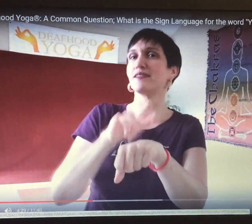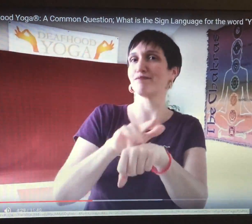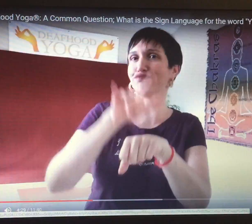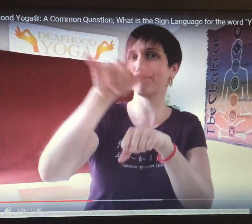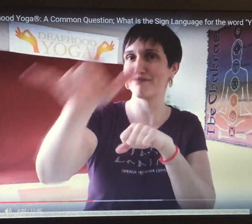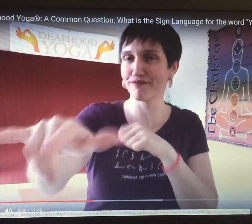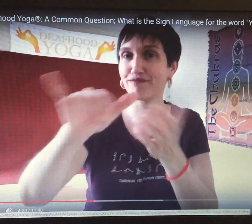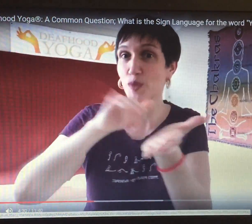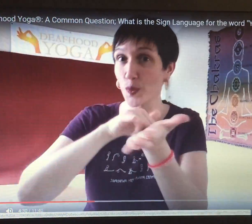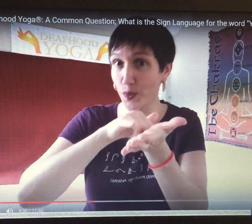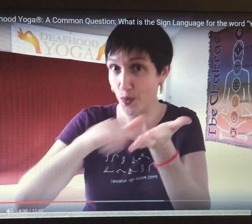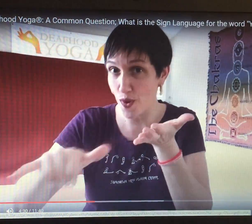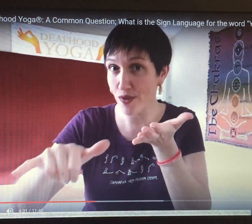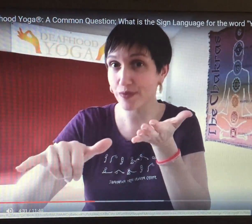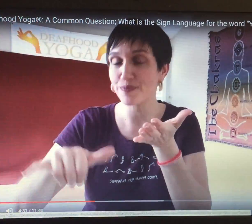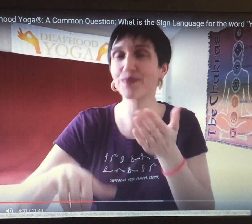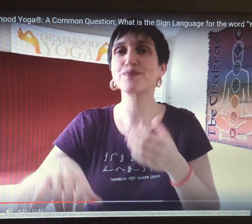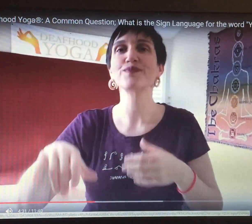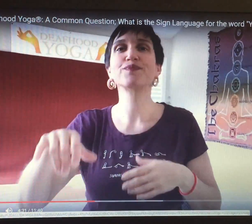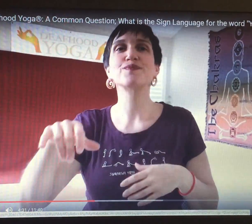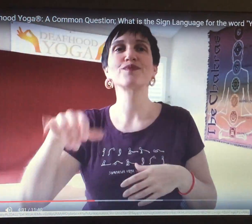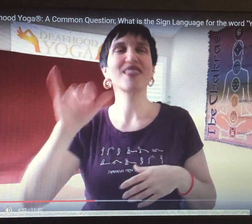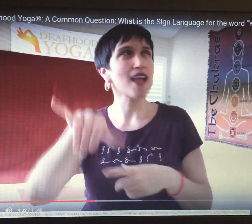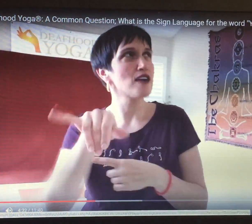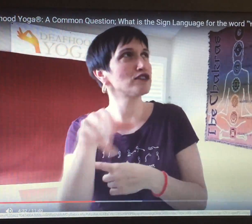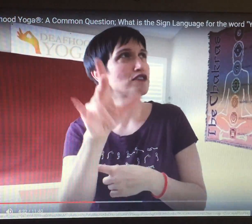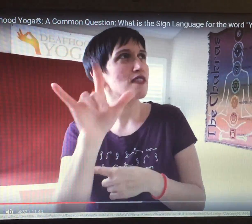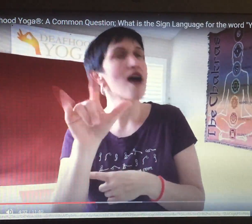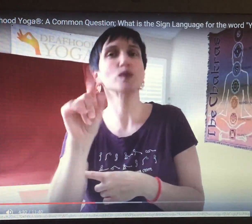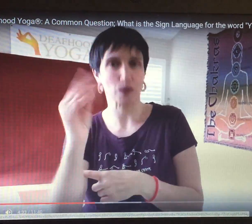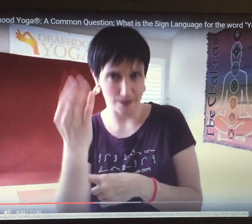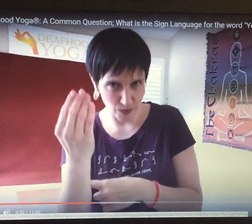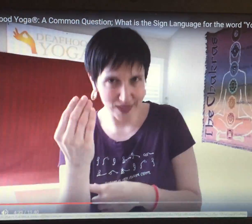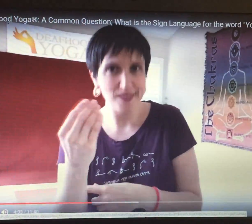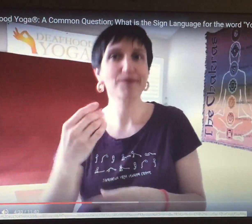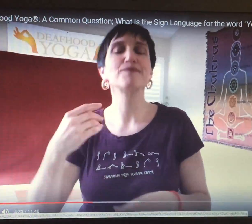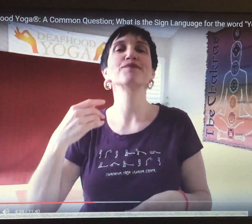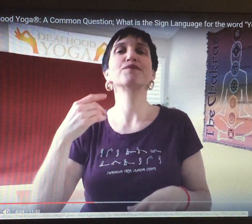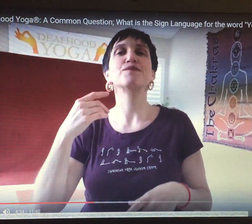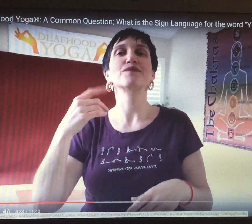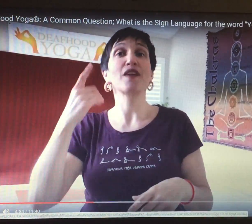And then the next month I flew to New York. Yeah, July 2014